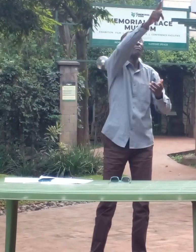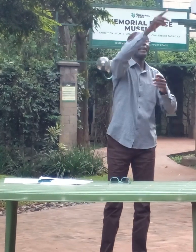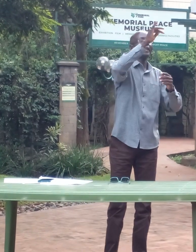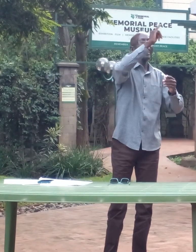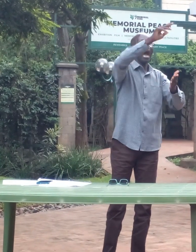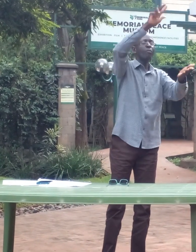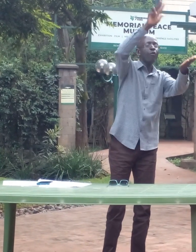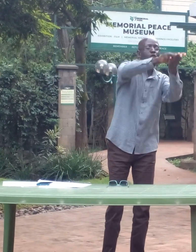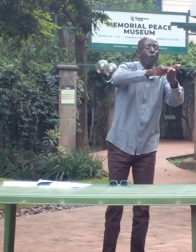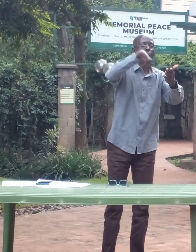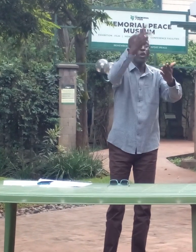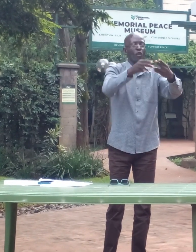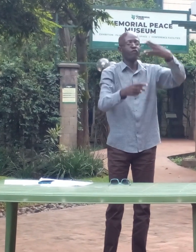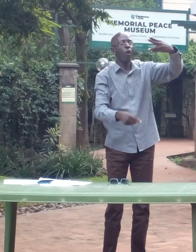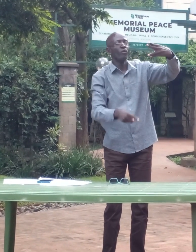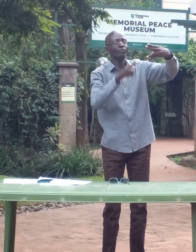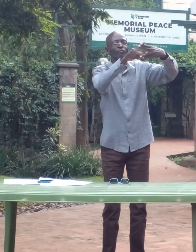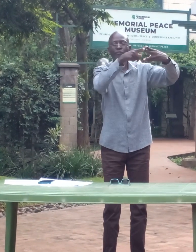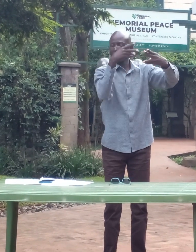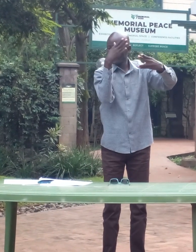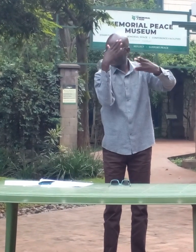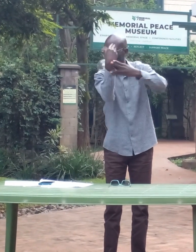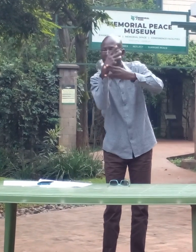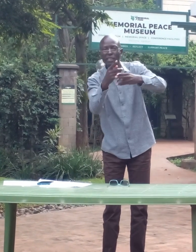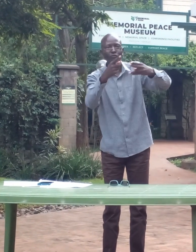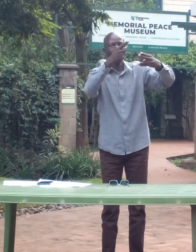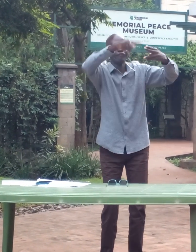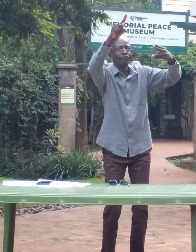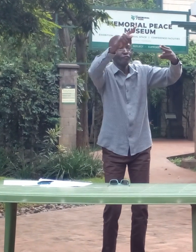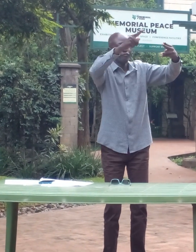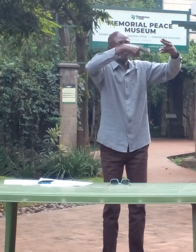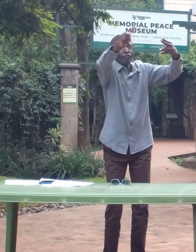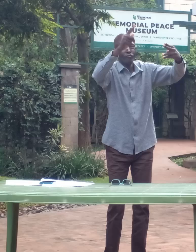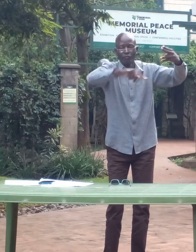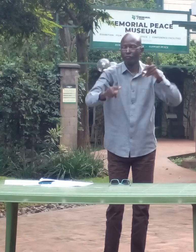say, ICSD has approved 4